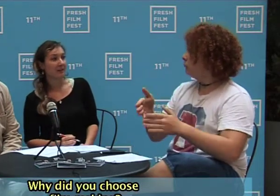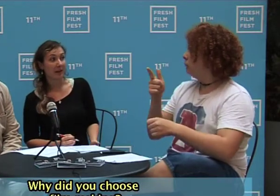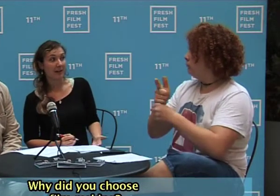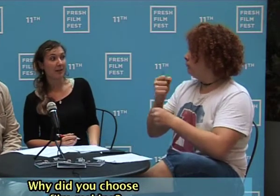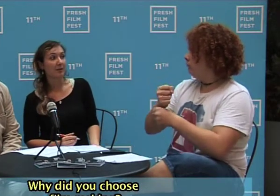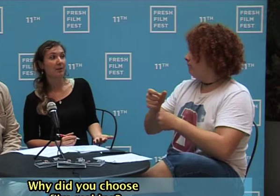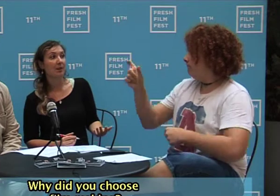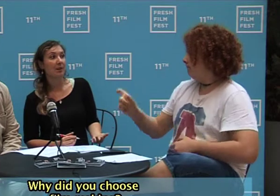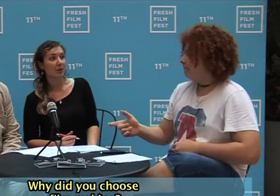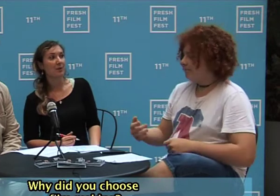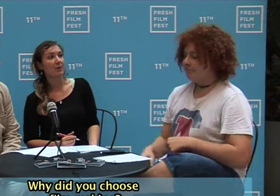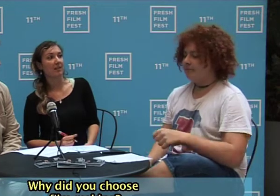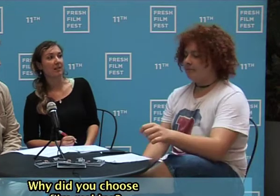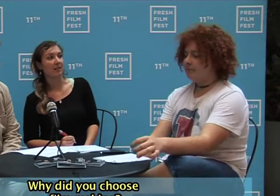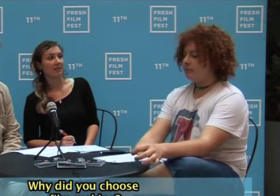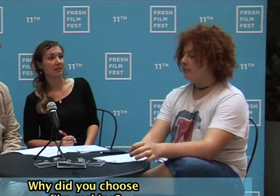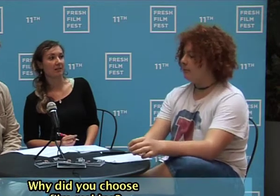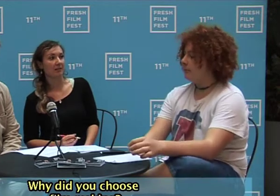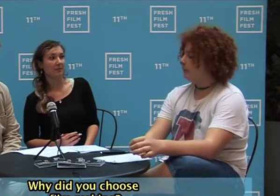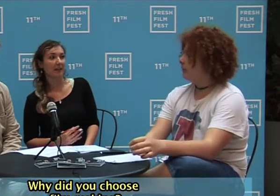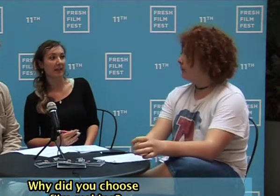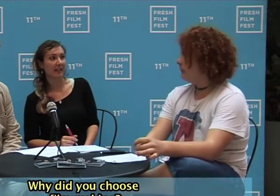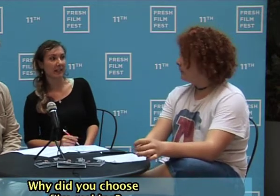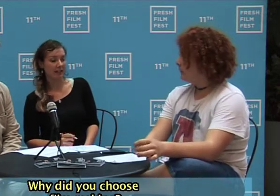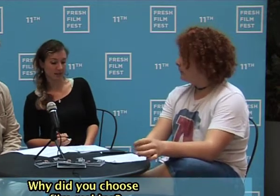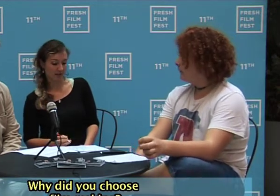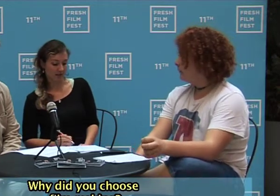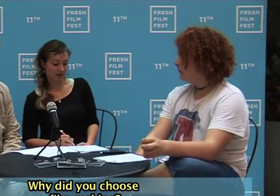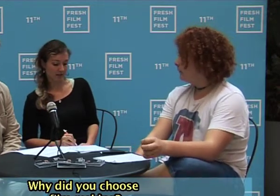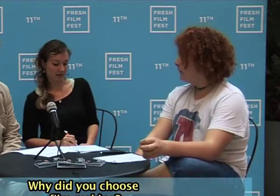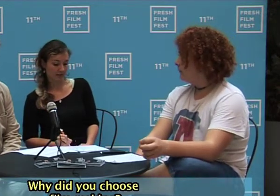And why did you choose the filmmaking?